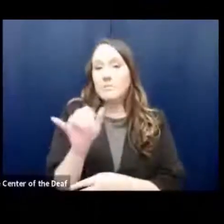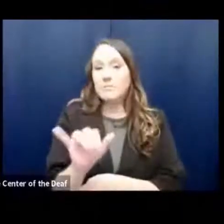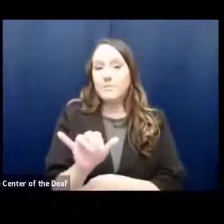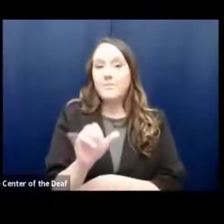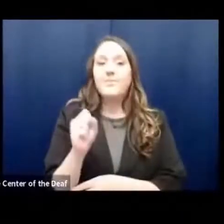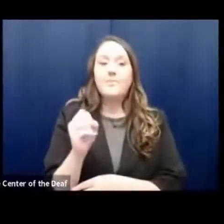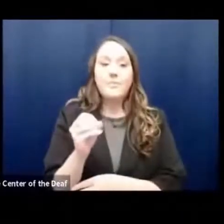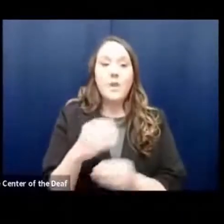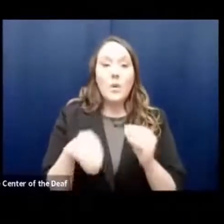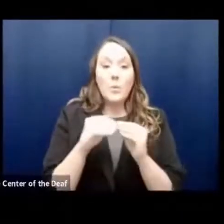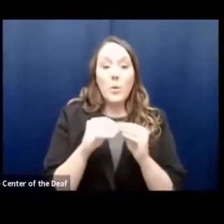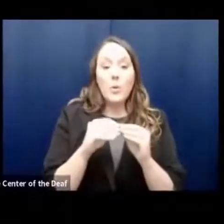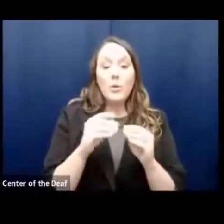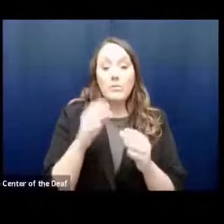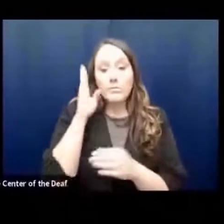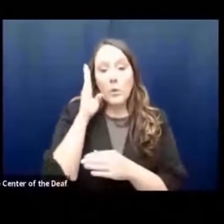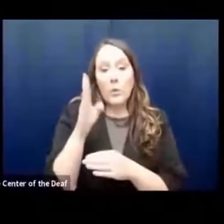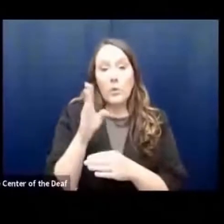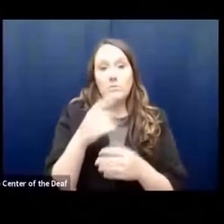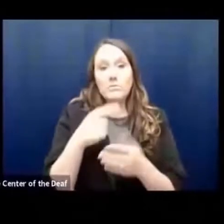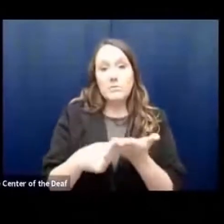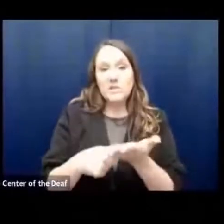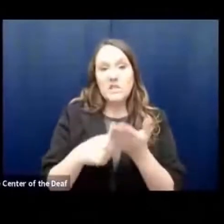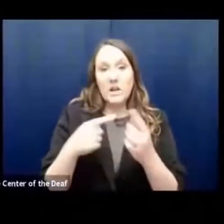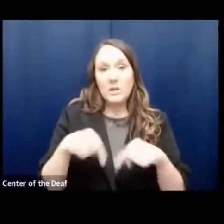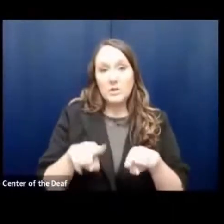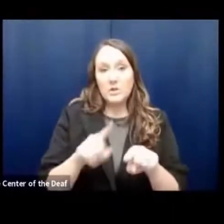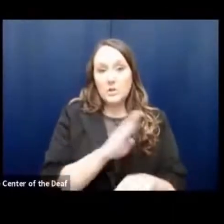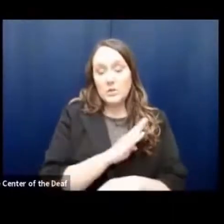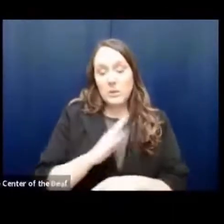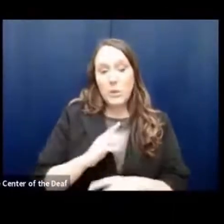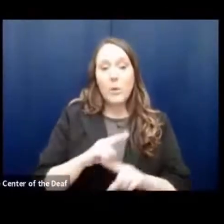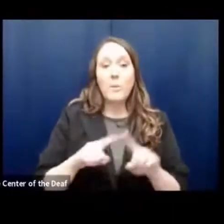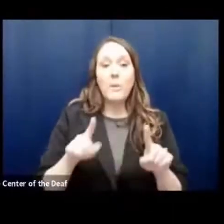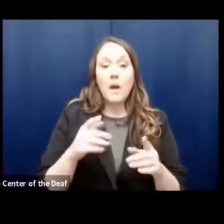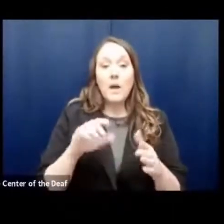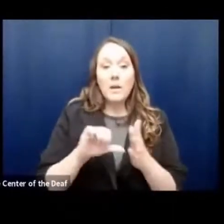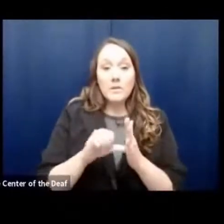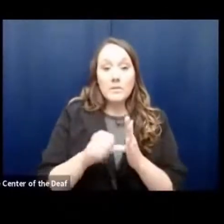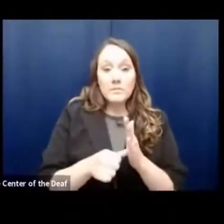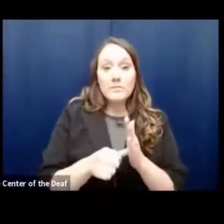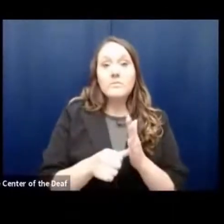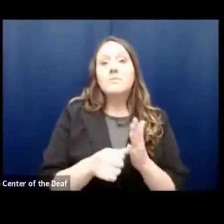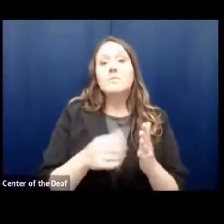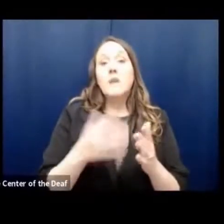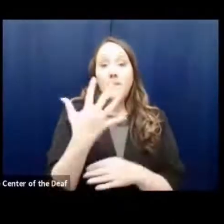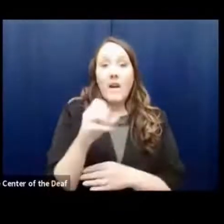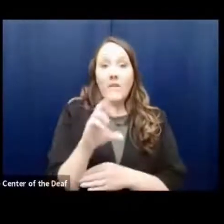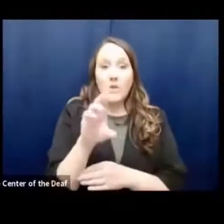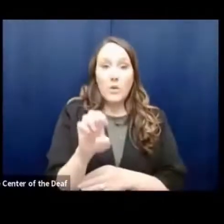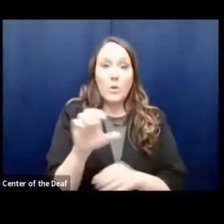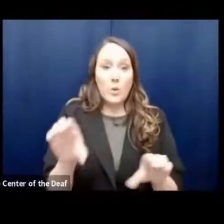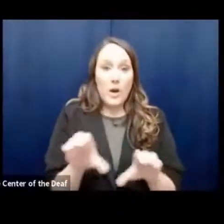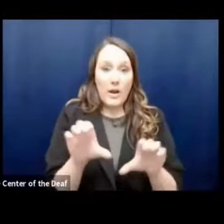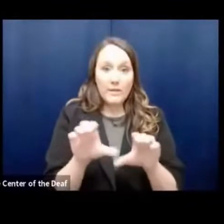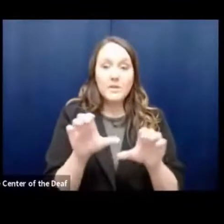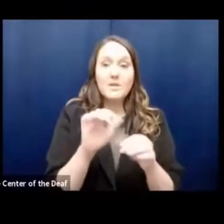more to come on that, but we do want to encourage, the behind that is the 5 core actions and ways to